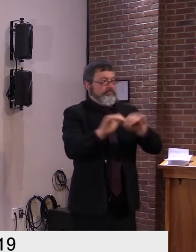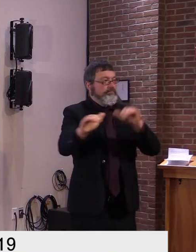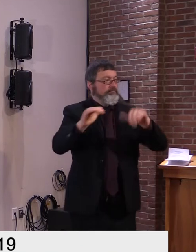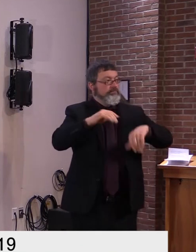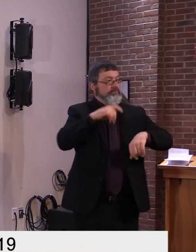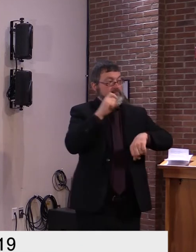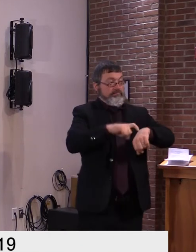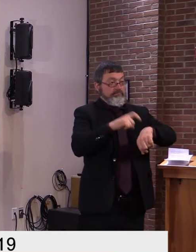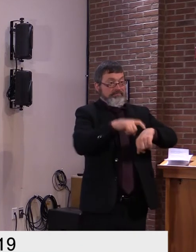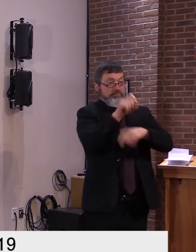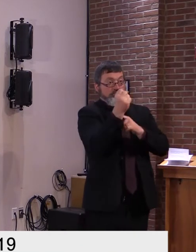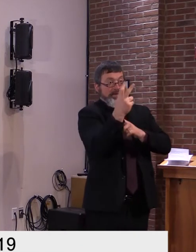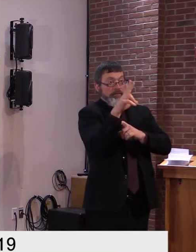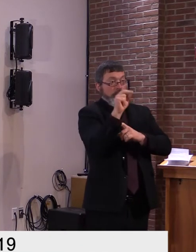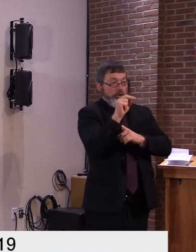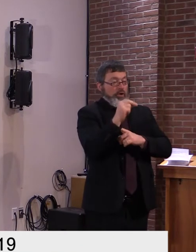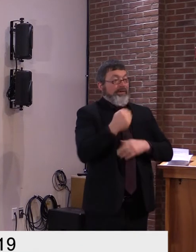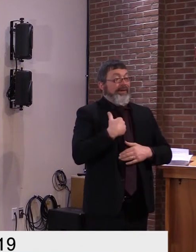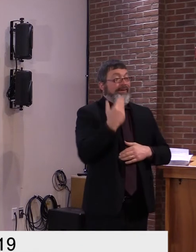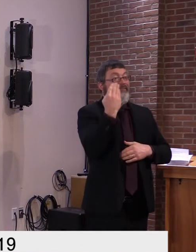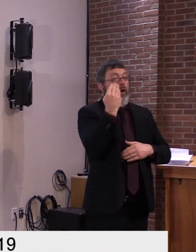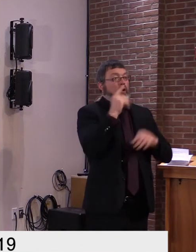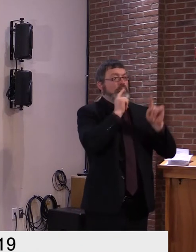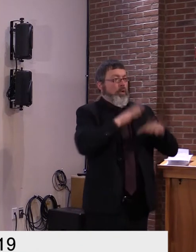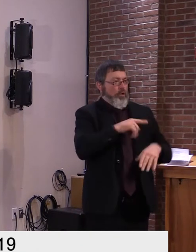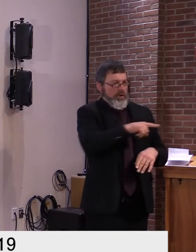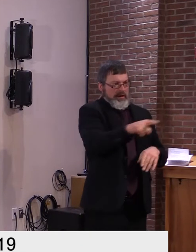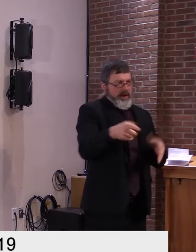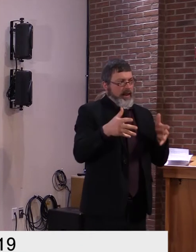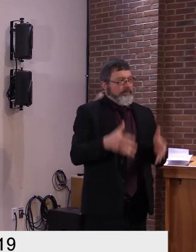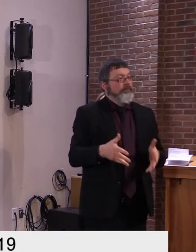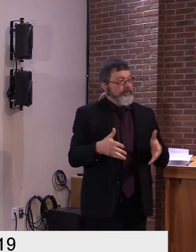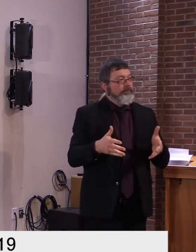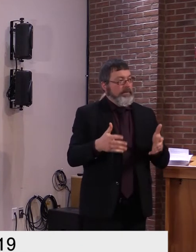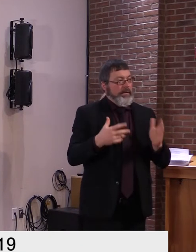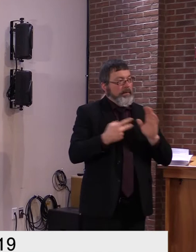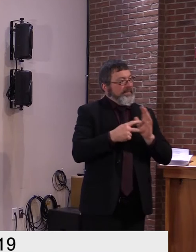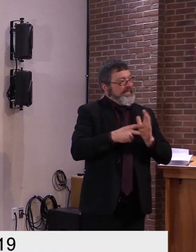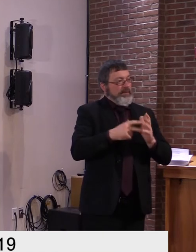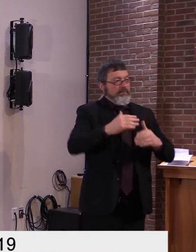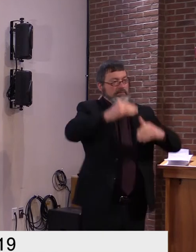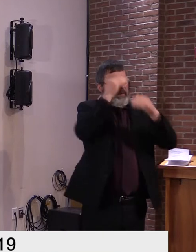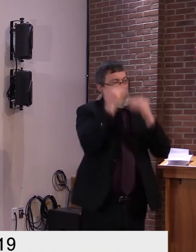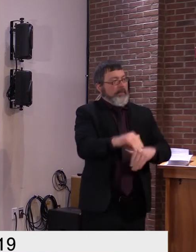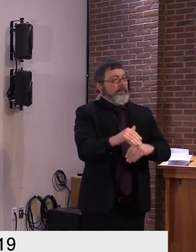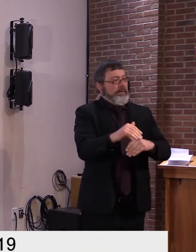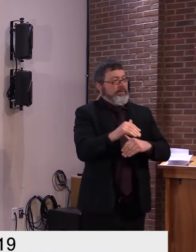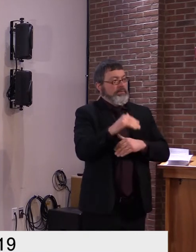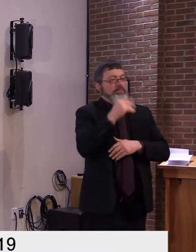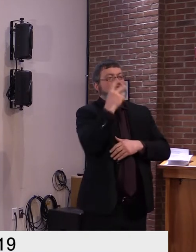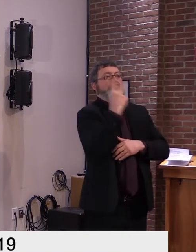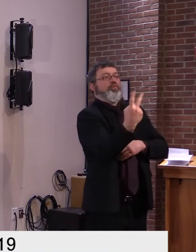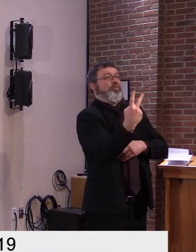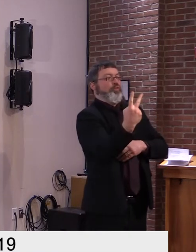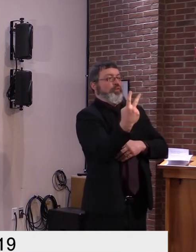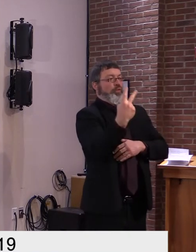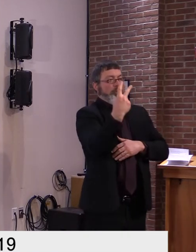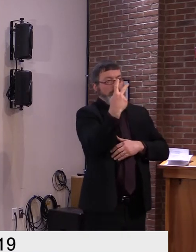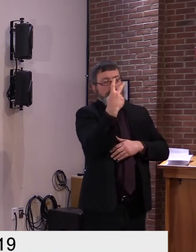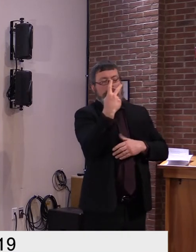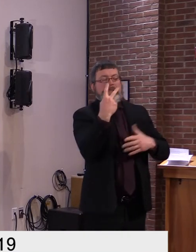plus Greg's extra question. Chris, so if we could just try to keep it to 2 to 3 instead of